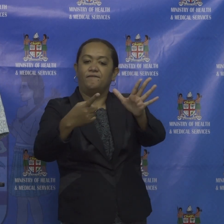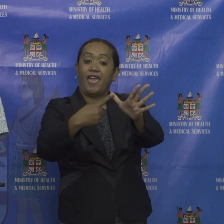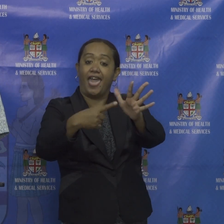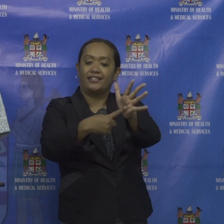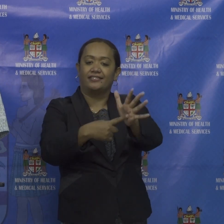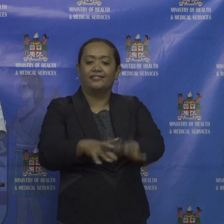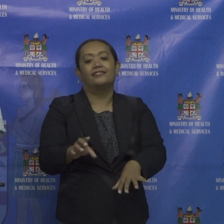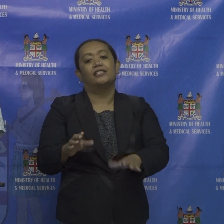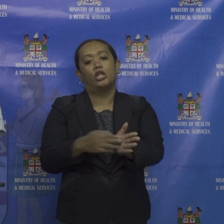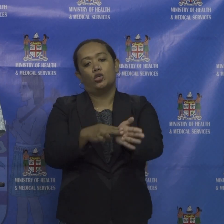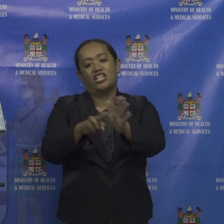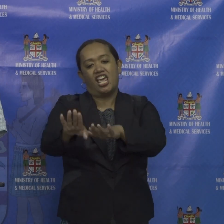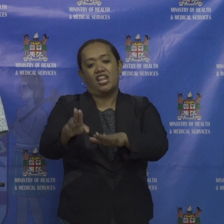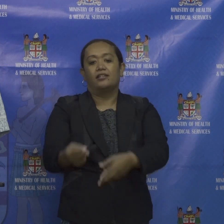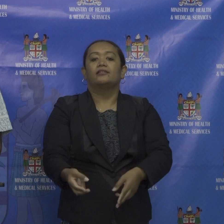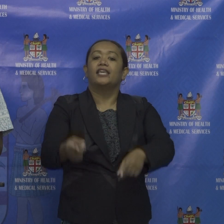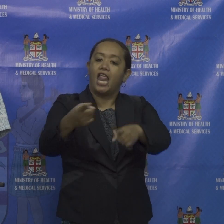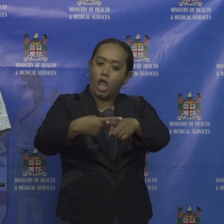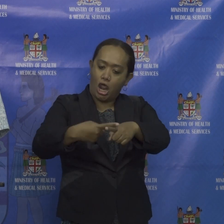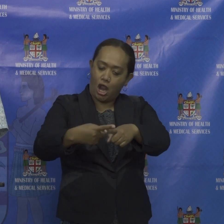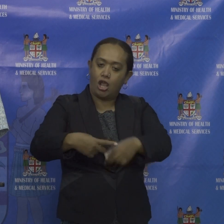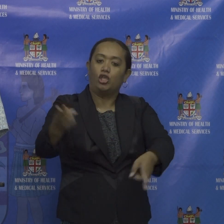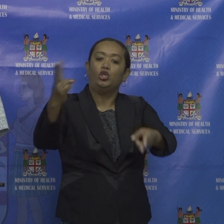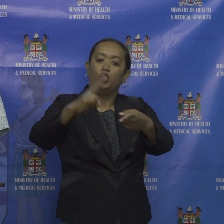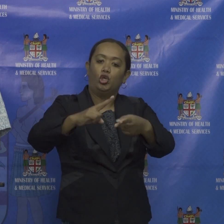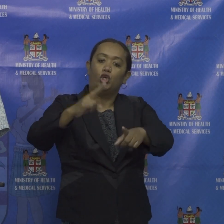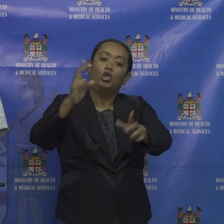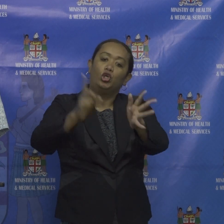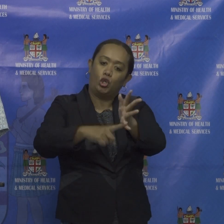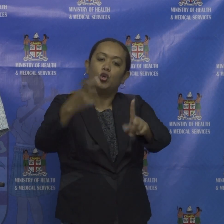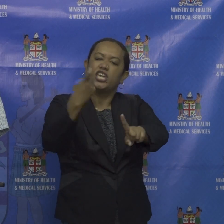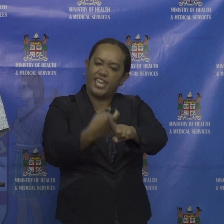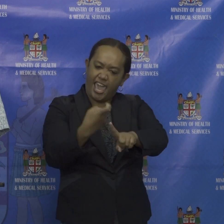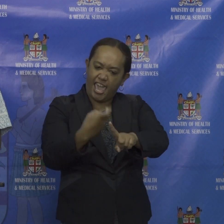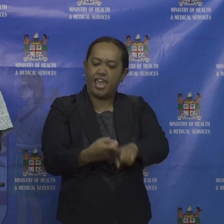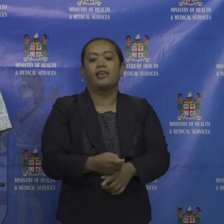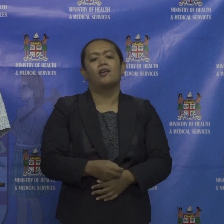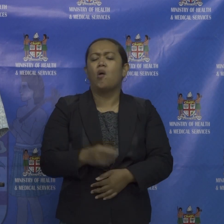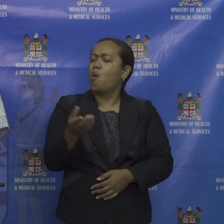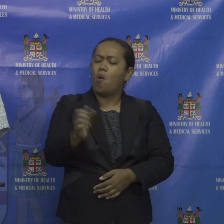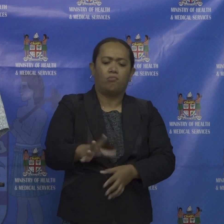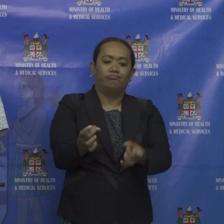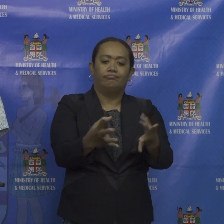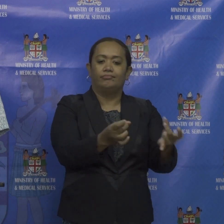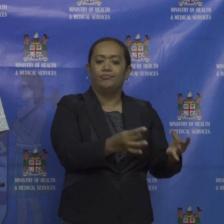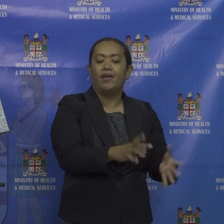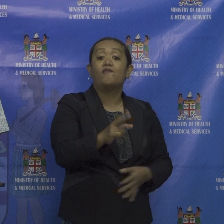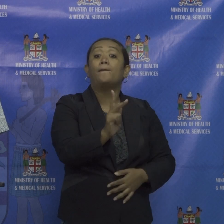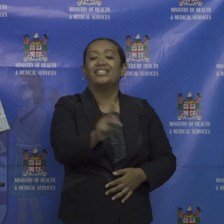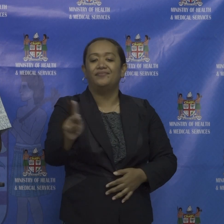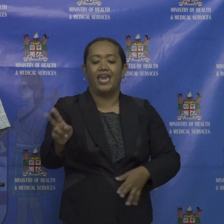from UK, and other donors who have been supporting the response and the preparedness effort for the Pacific and Fiji as